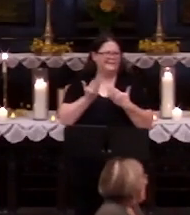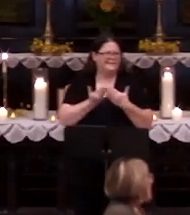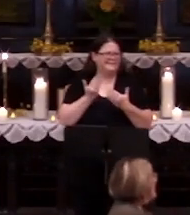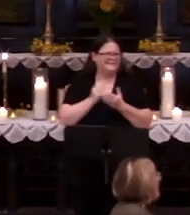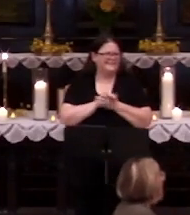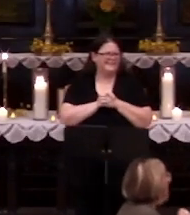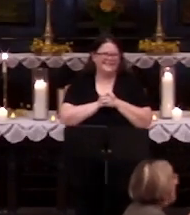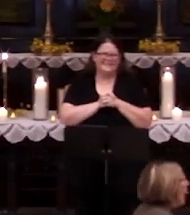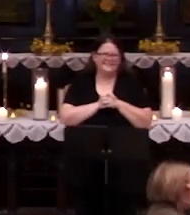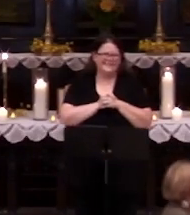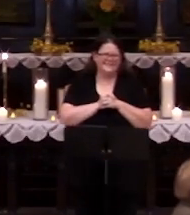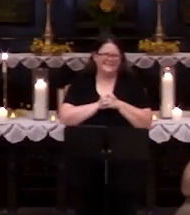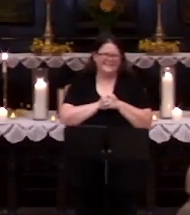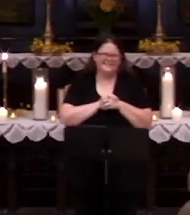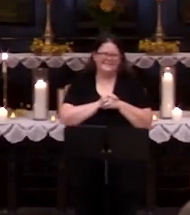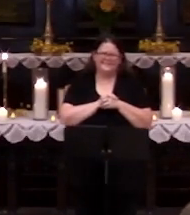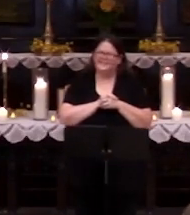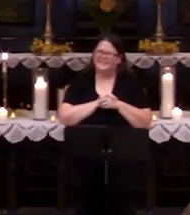There's